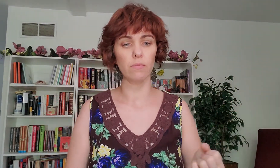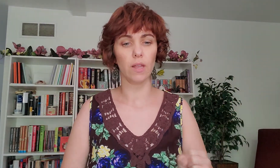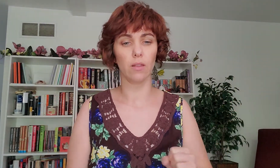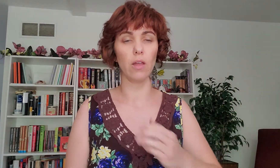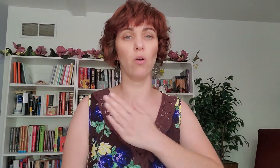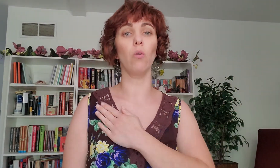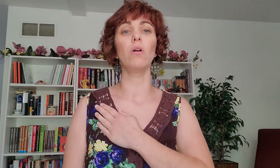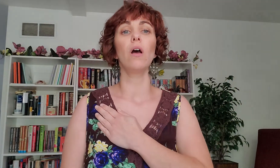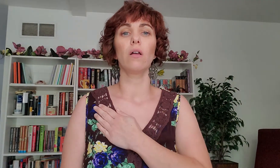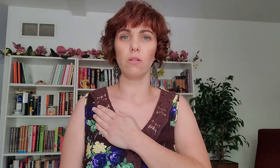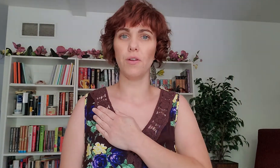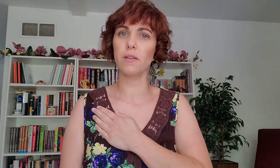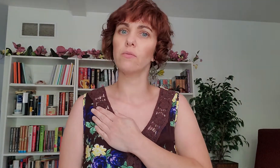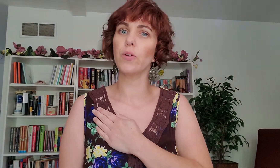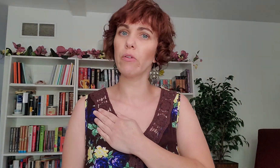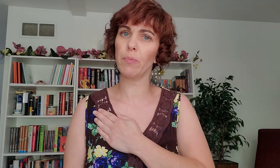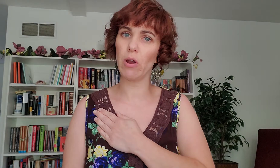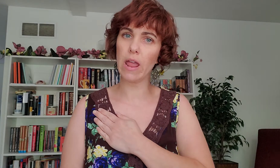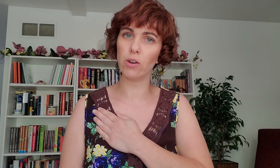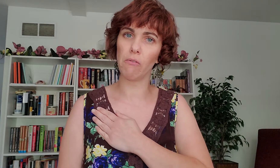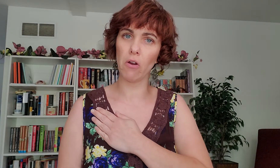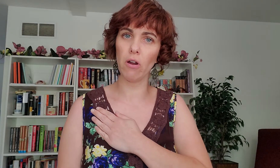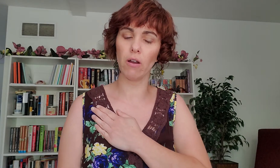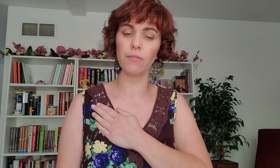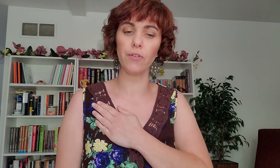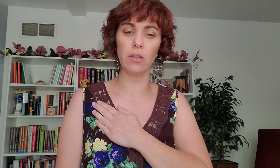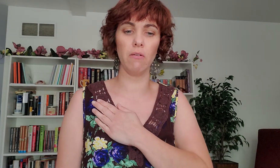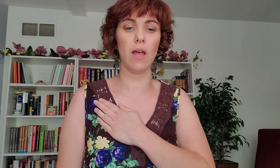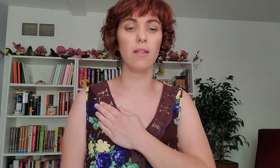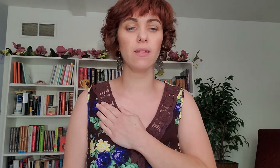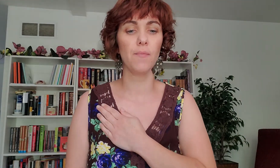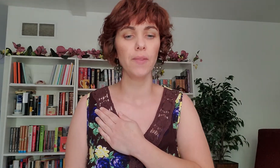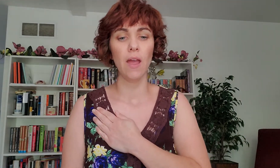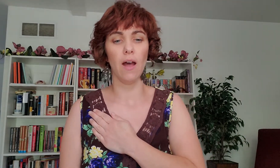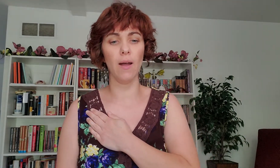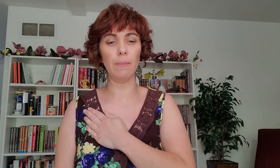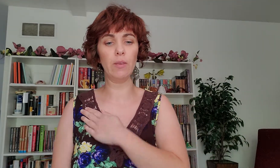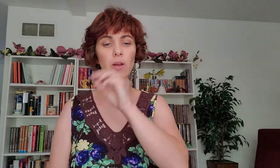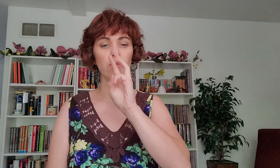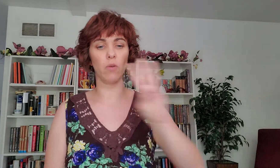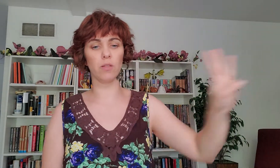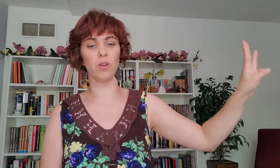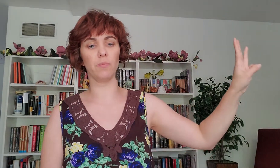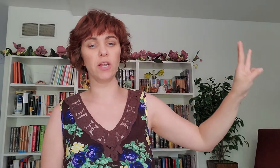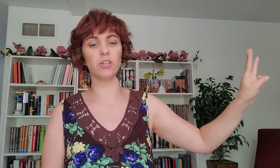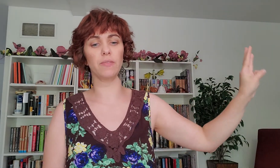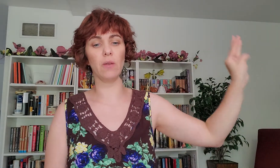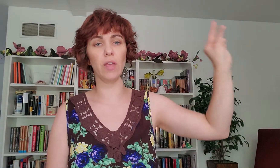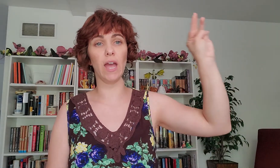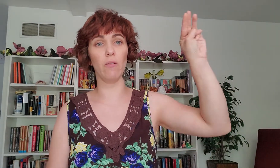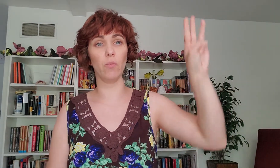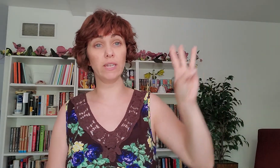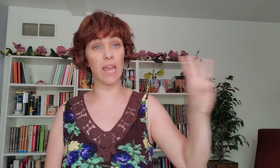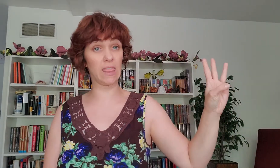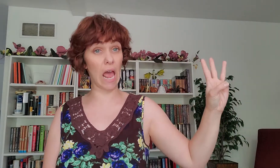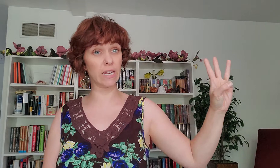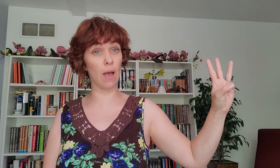That's all sorry. We always put our hand over our heart for U.S. U.S. westward expansion. Then we take that